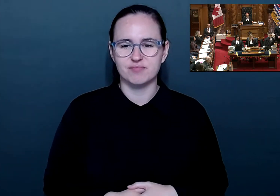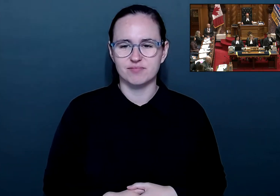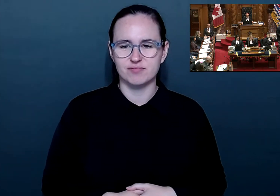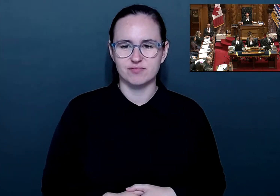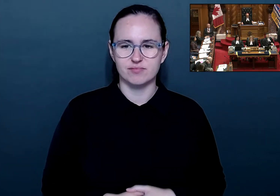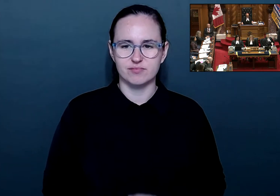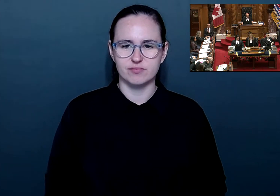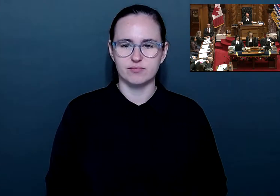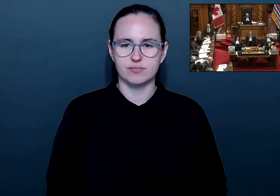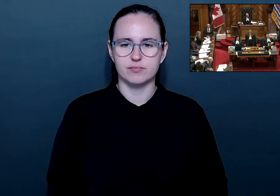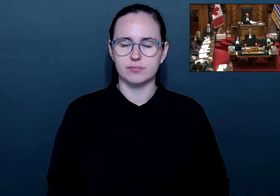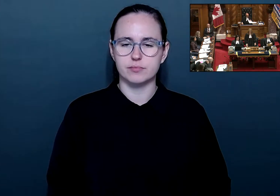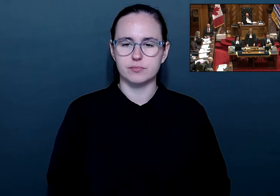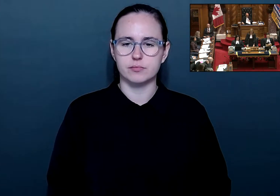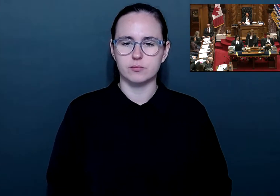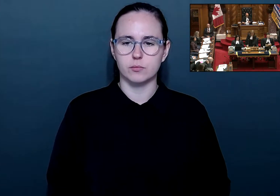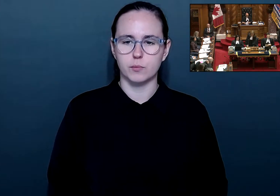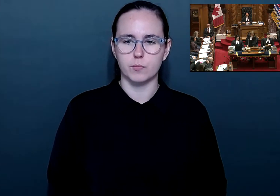Madam Clerk.